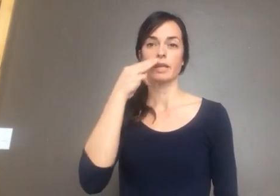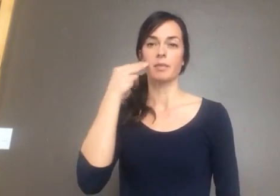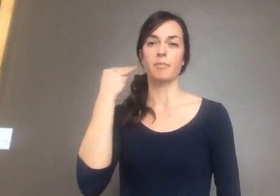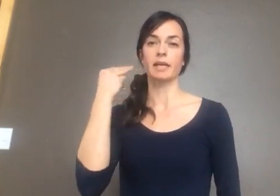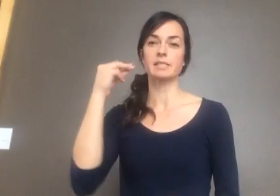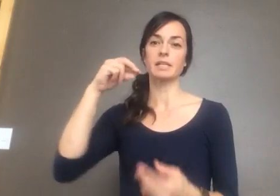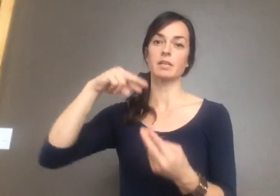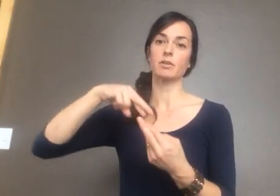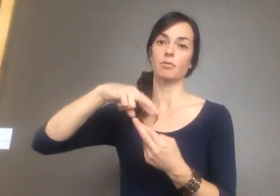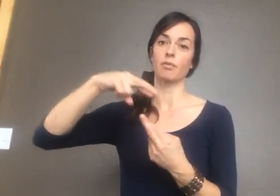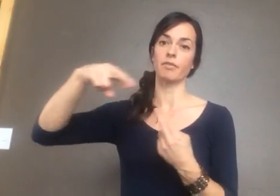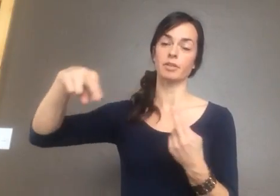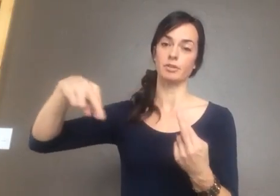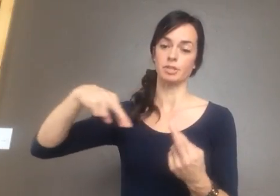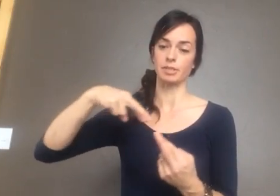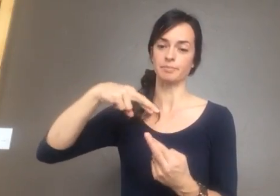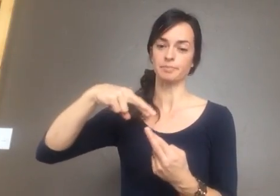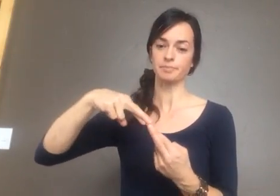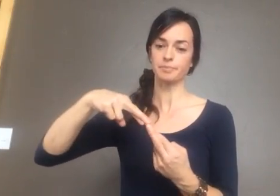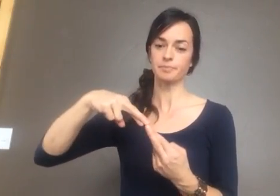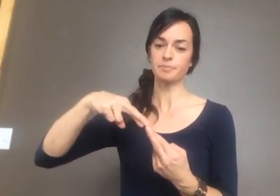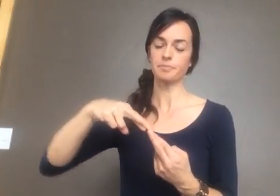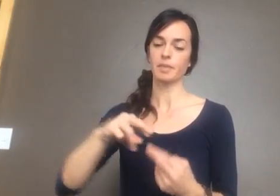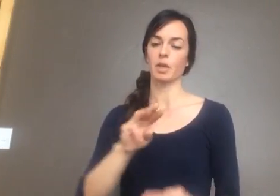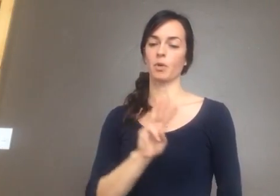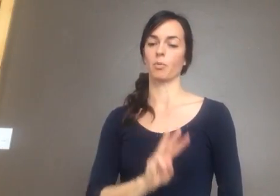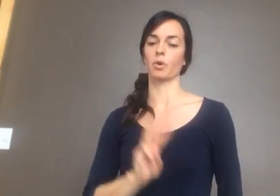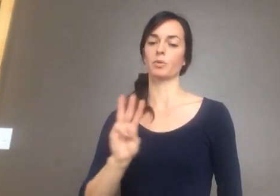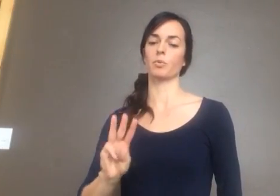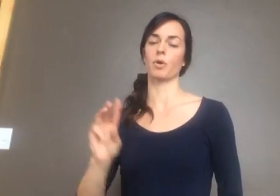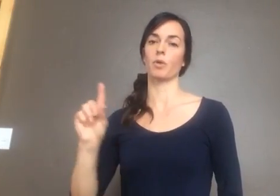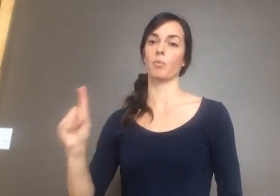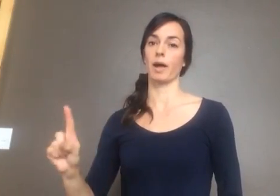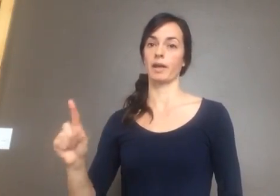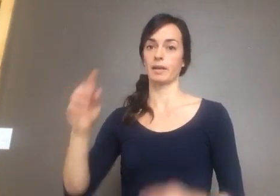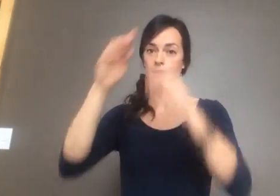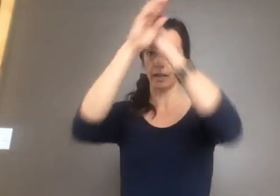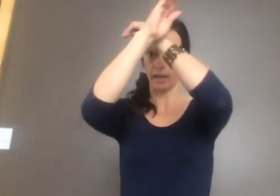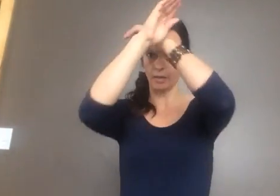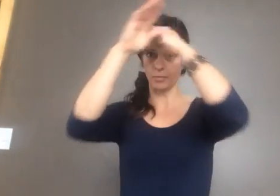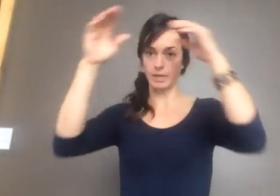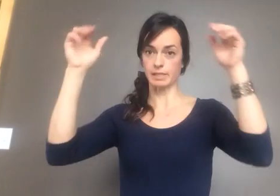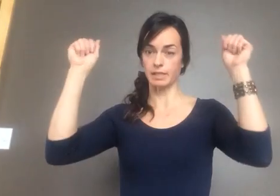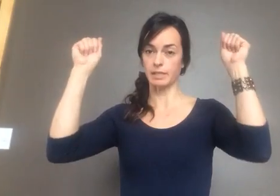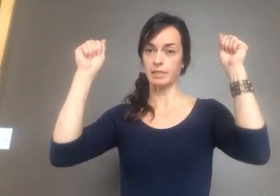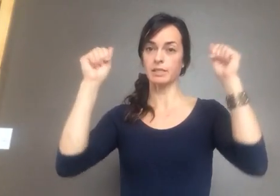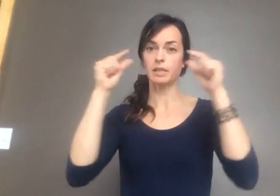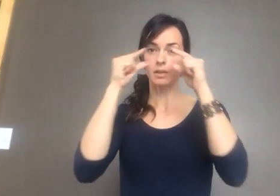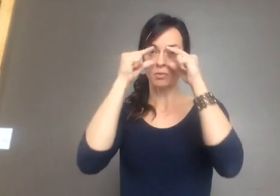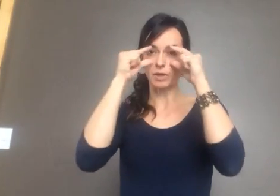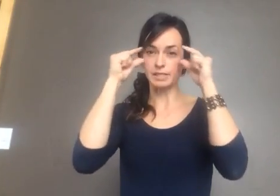the Mexican Revolution, World War I and President